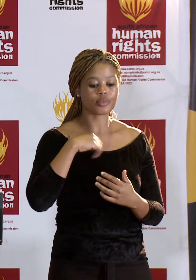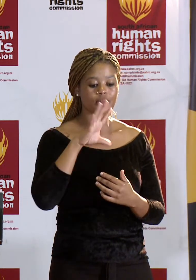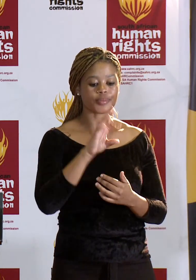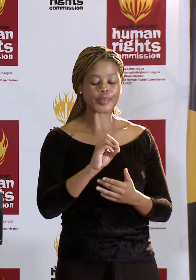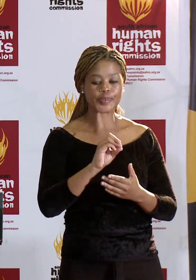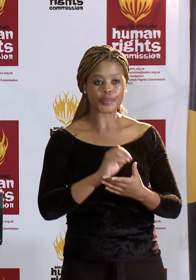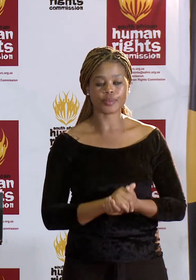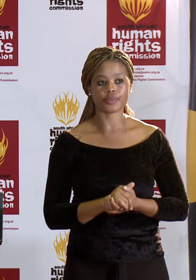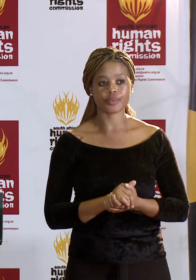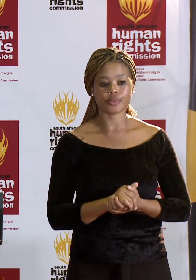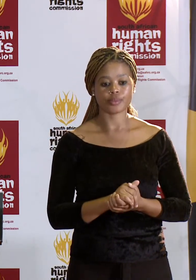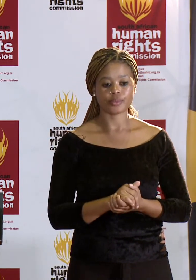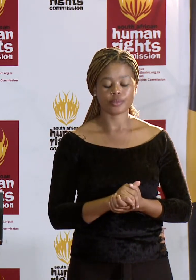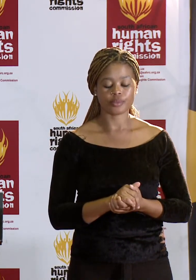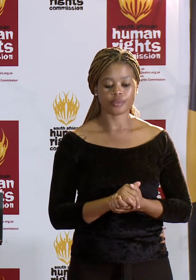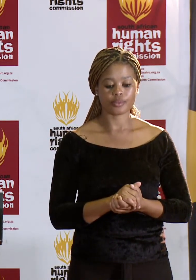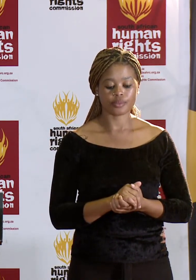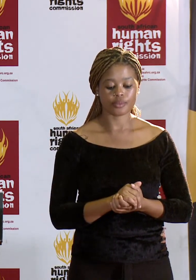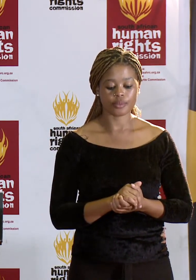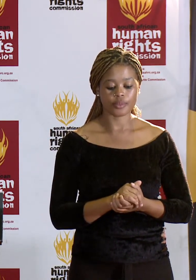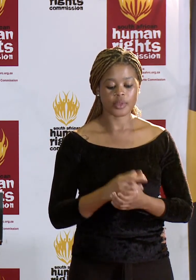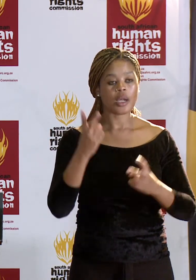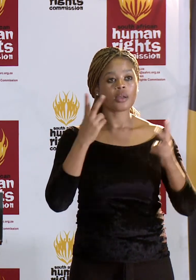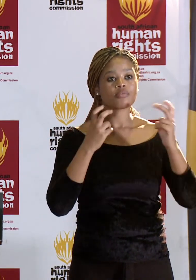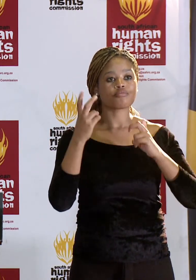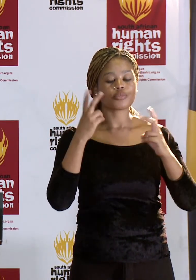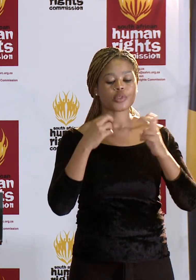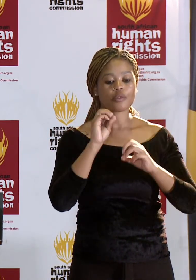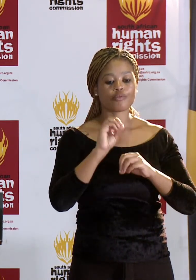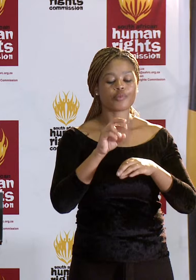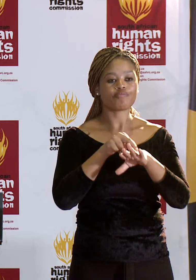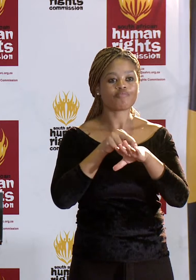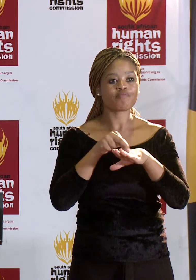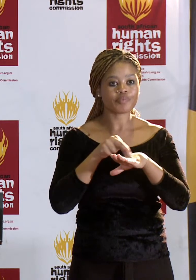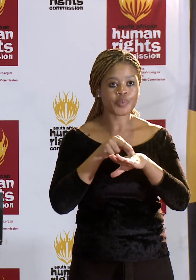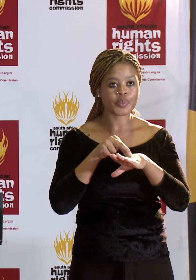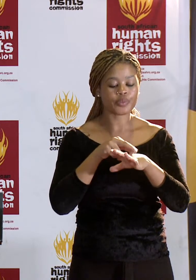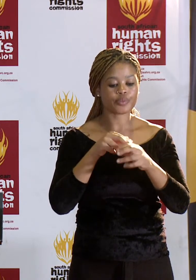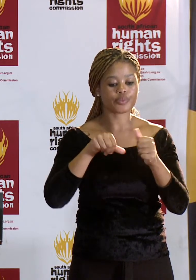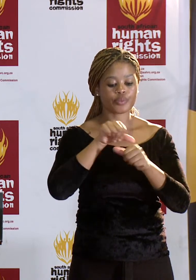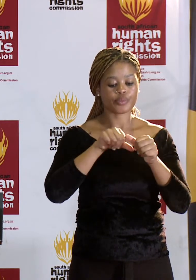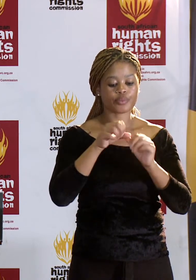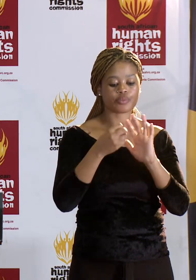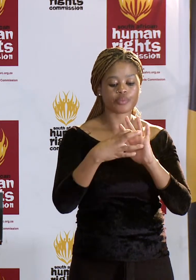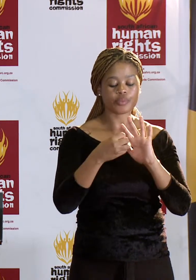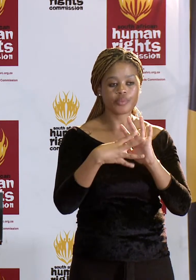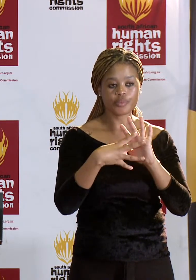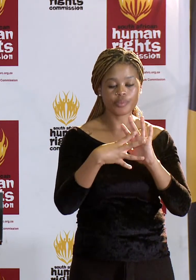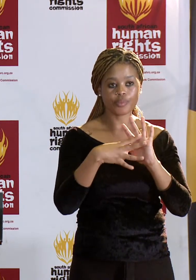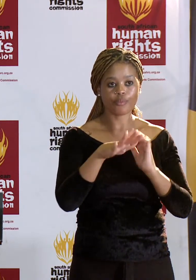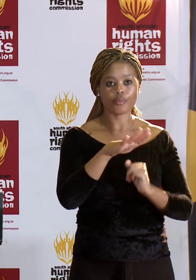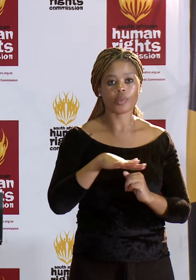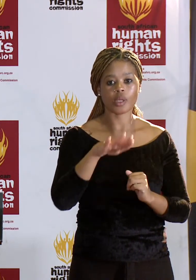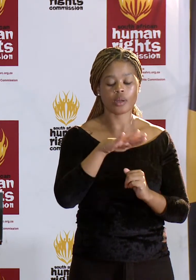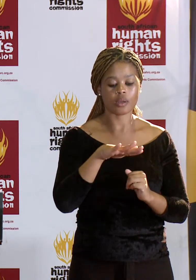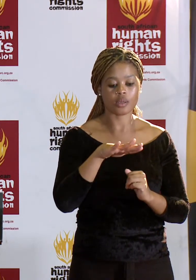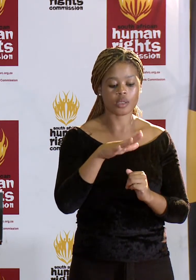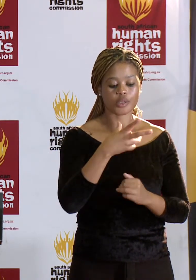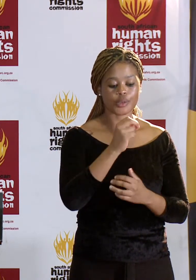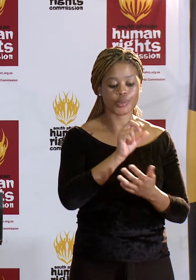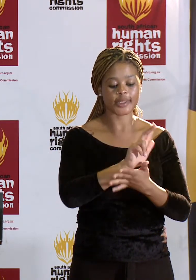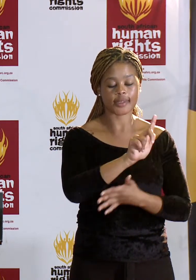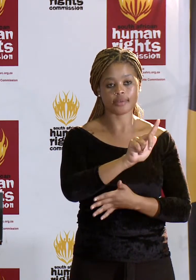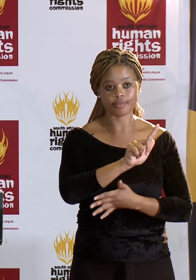had landmark hearings on racism on such social media platforms in